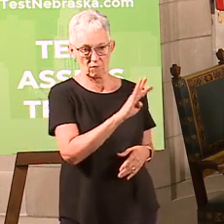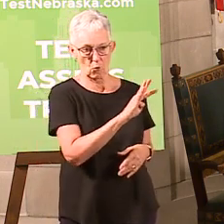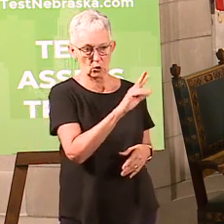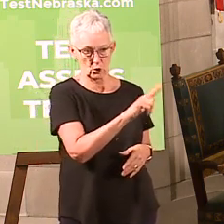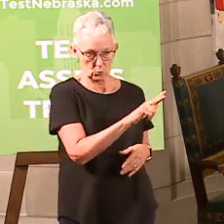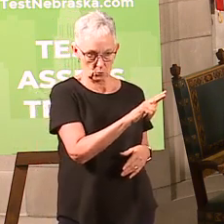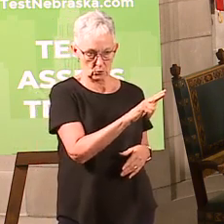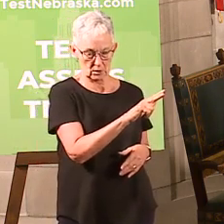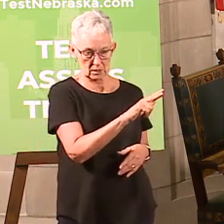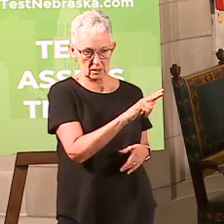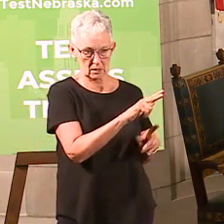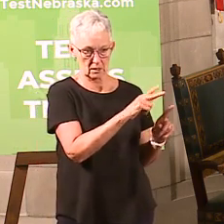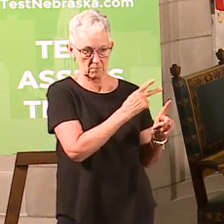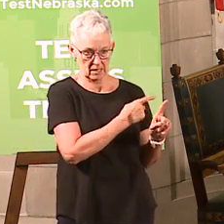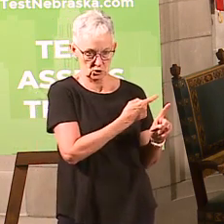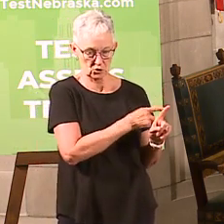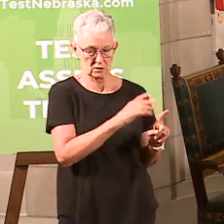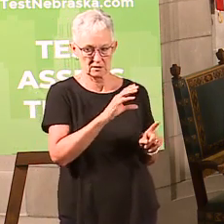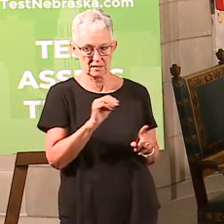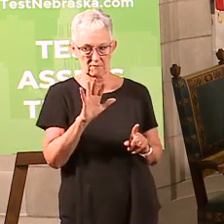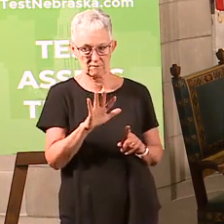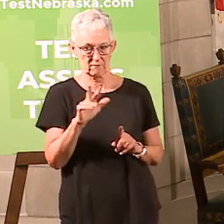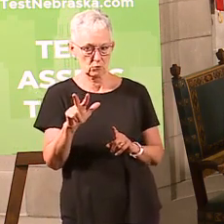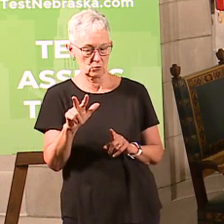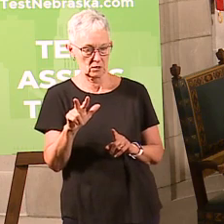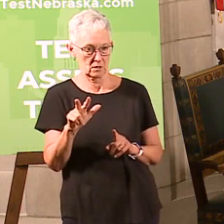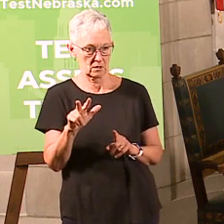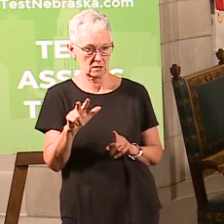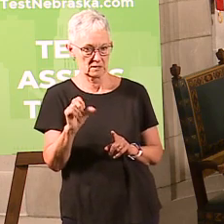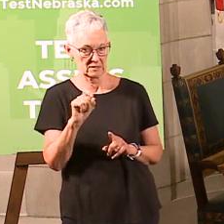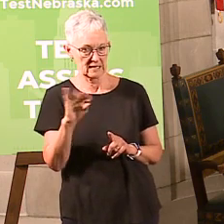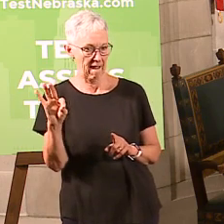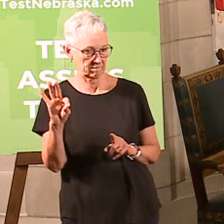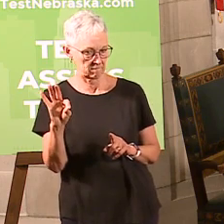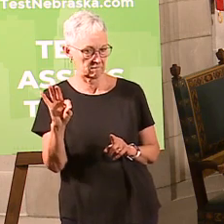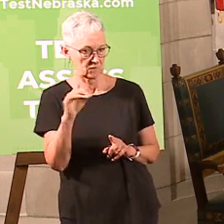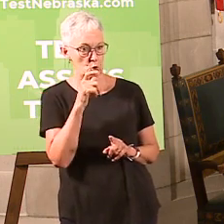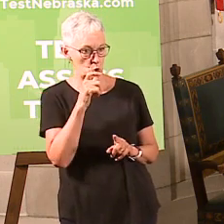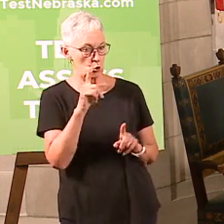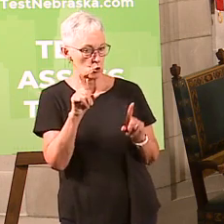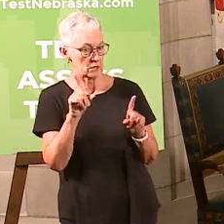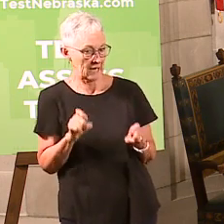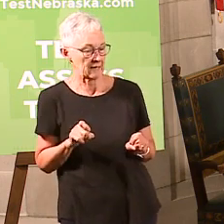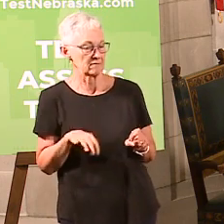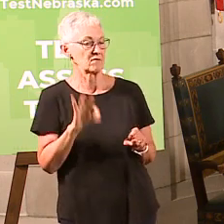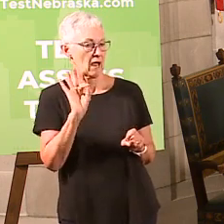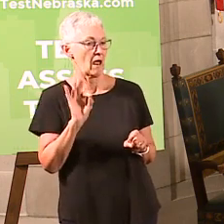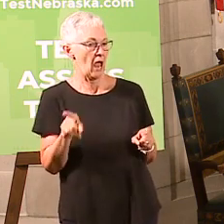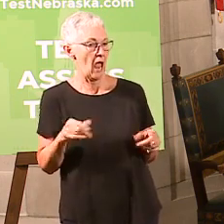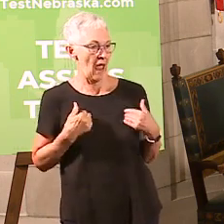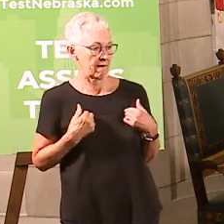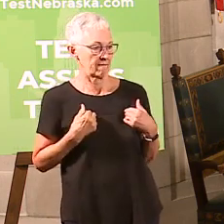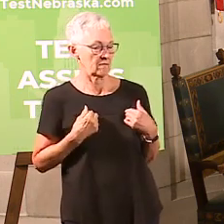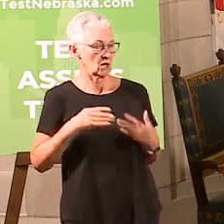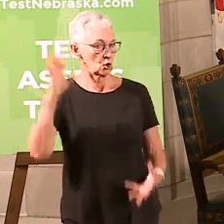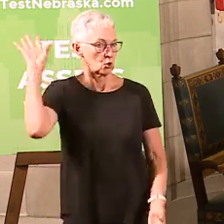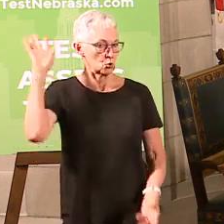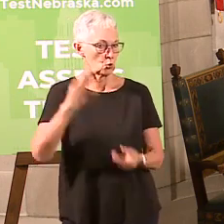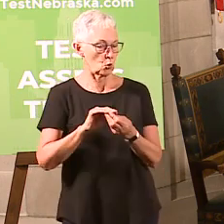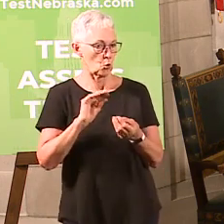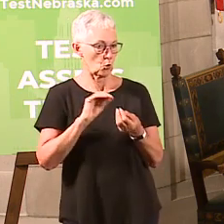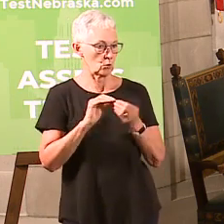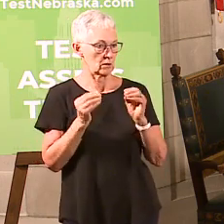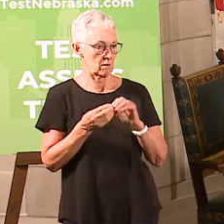staff have tested positive. You want to give the total number of deaths? The total number of deaths for a long-term care facility